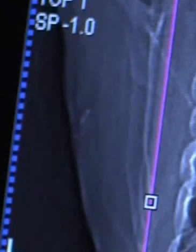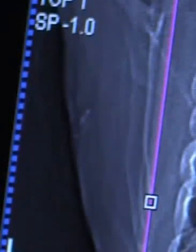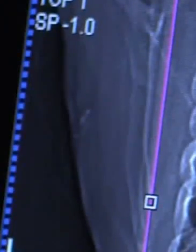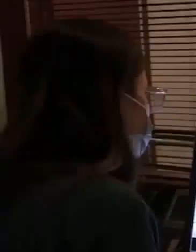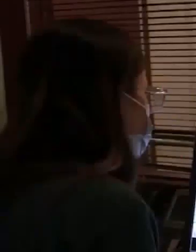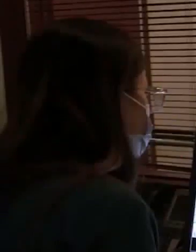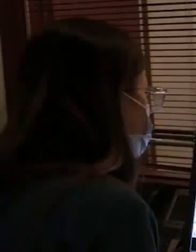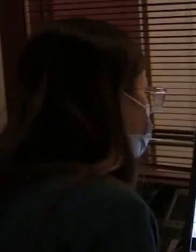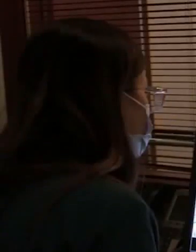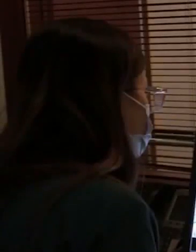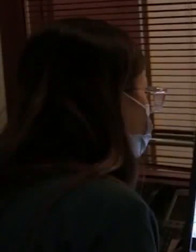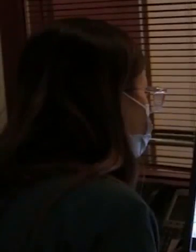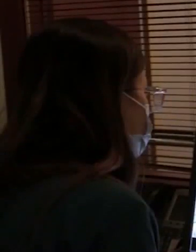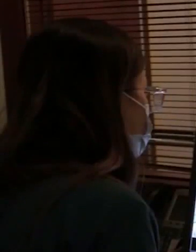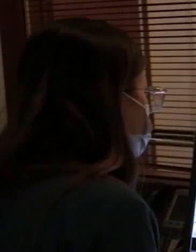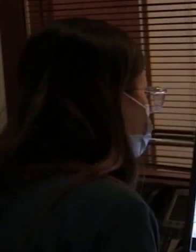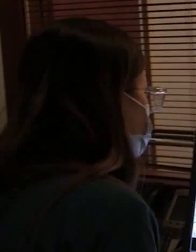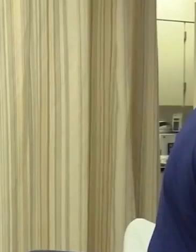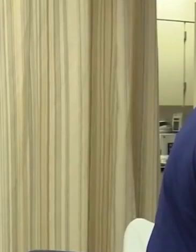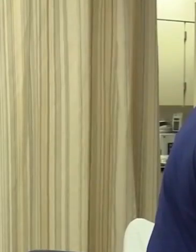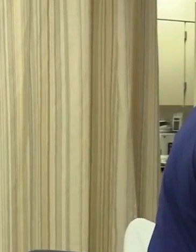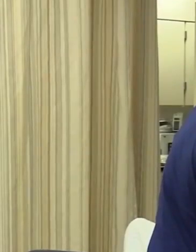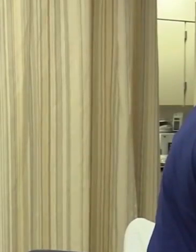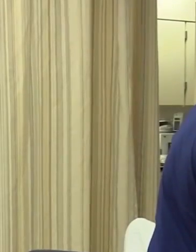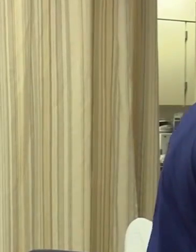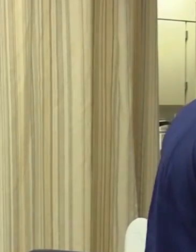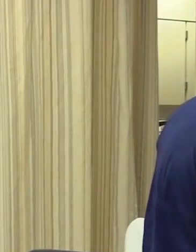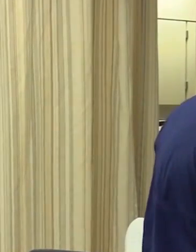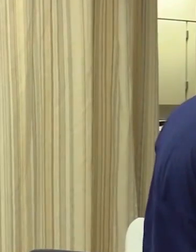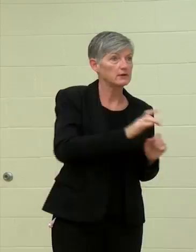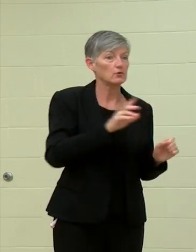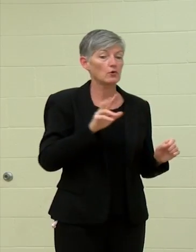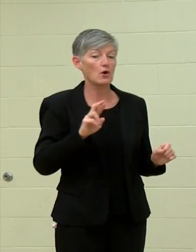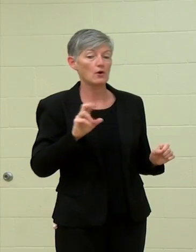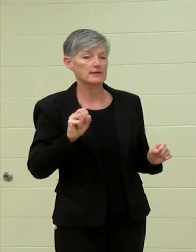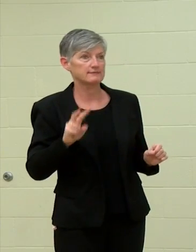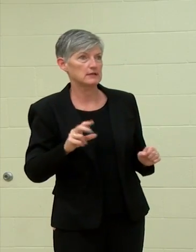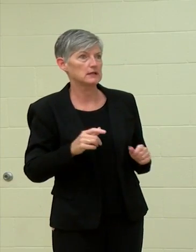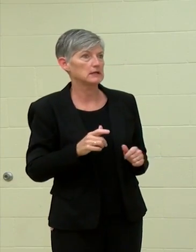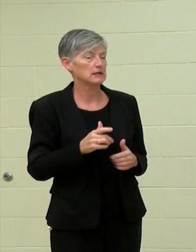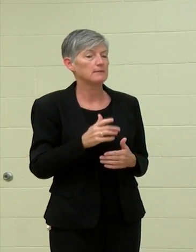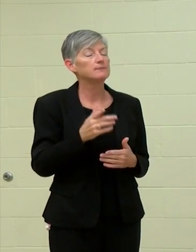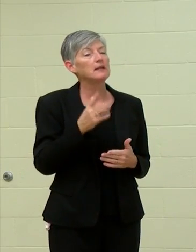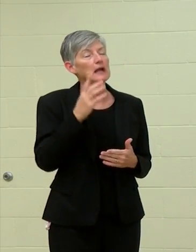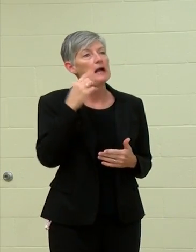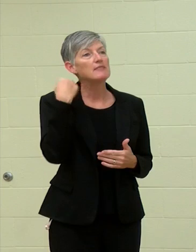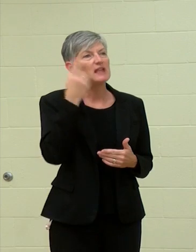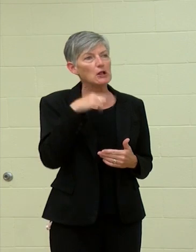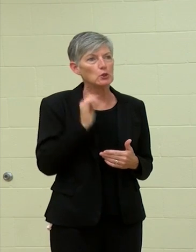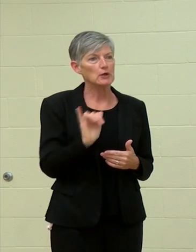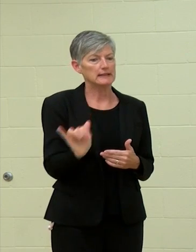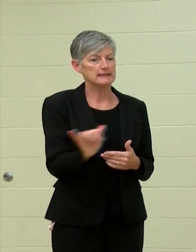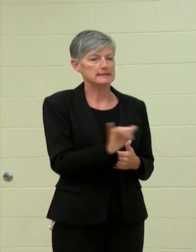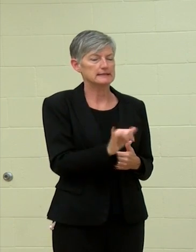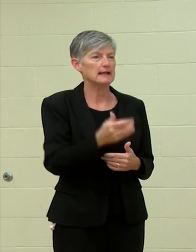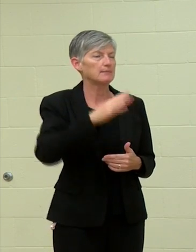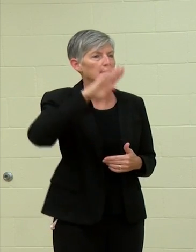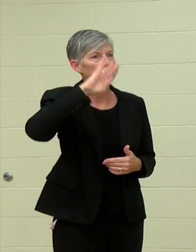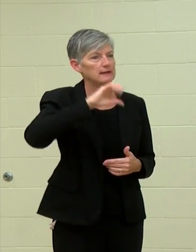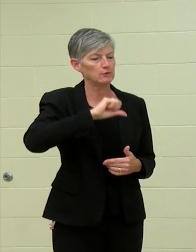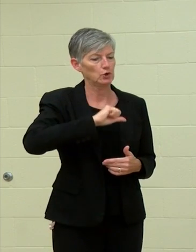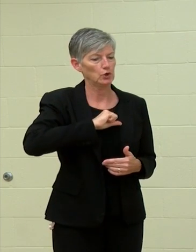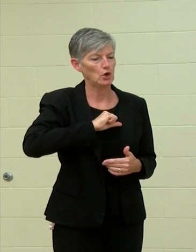respiratory viruses, many of the symptoms are the same, and it could be hard to tell what it is. Any of these viruses could present similarly: fever, cough, shortness